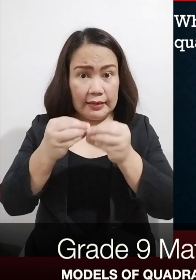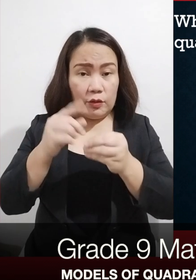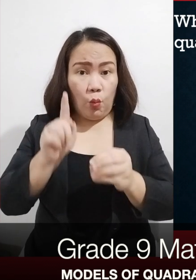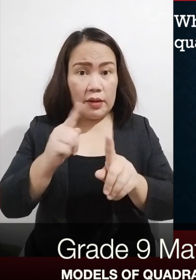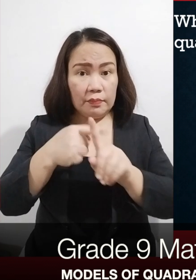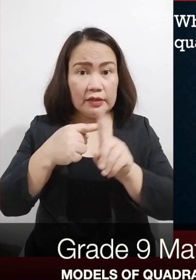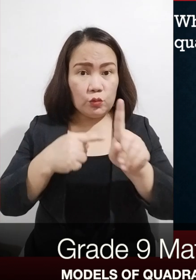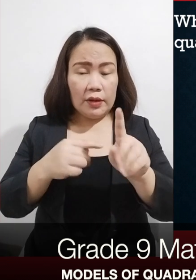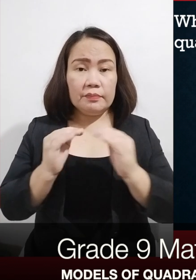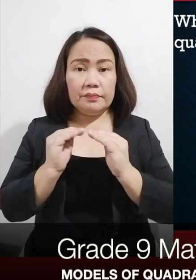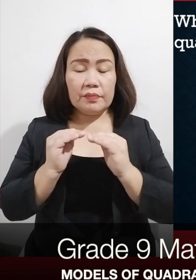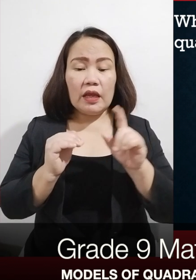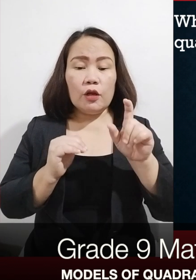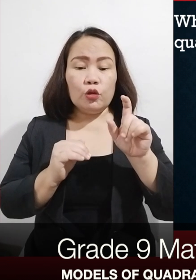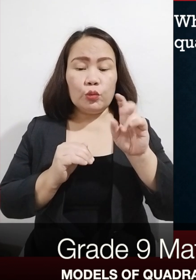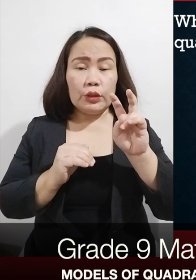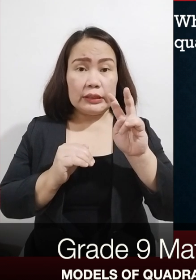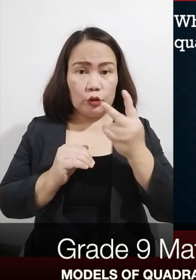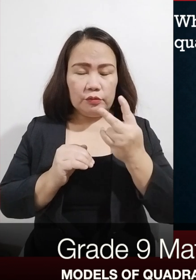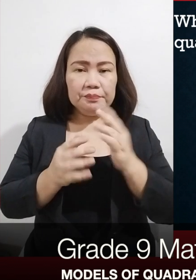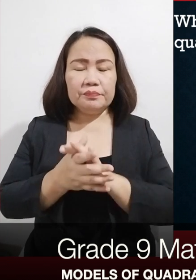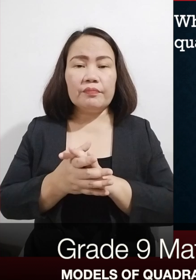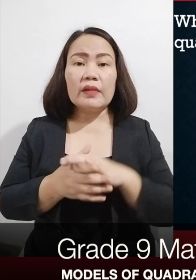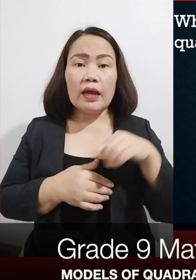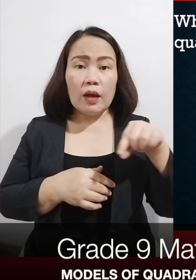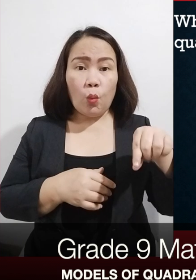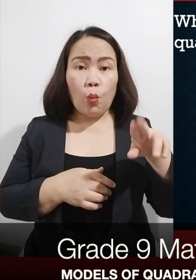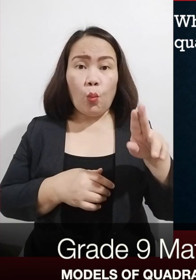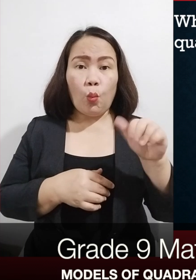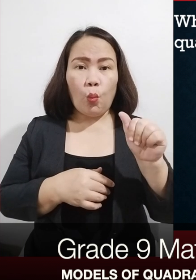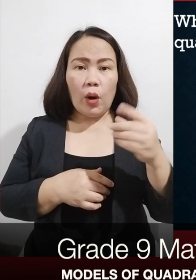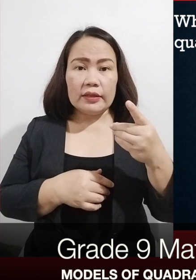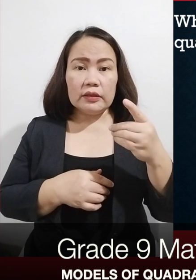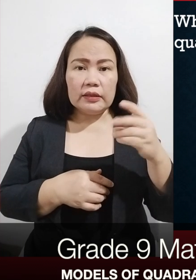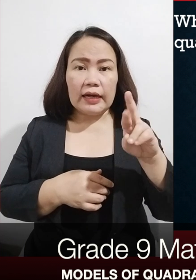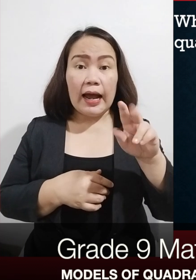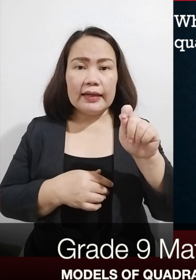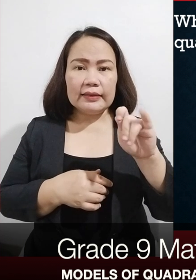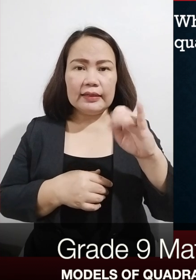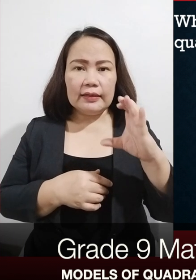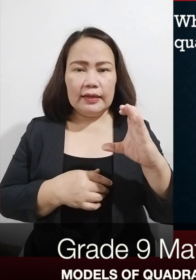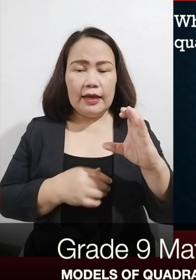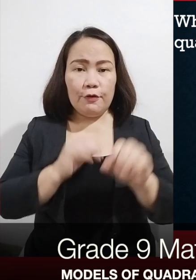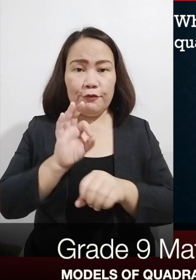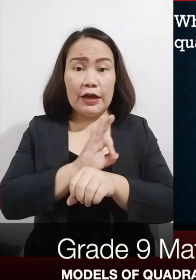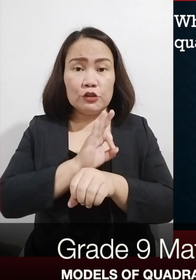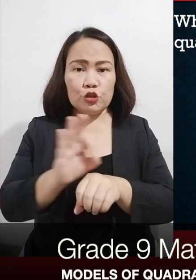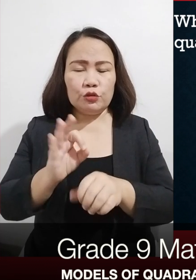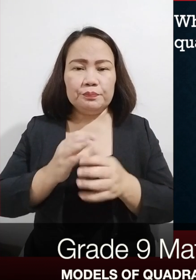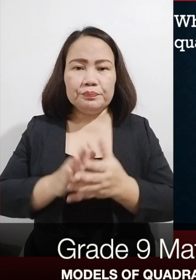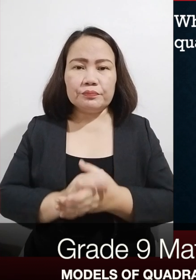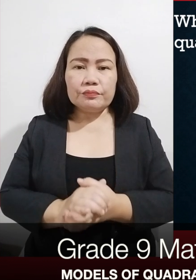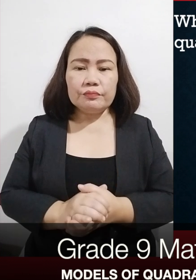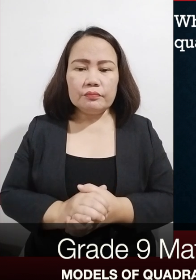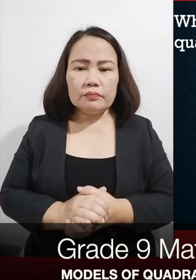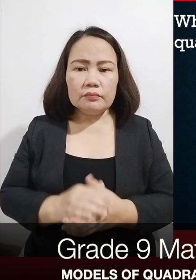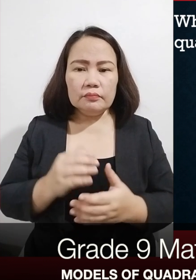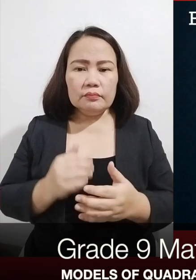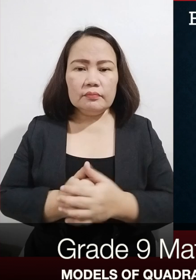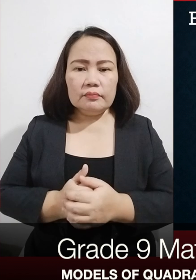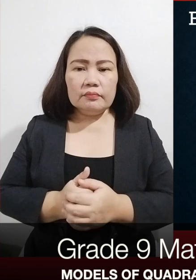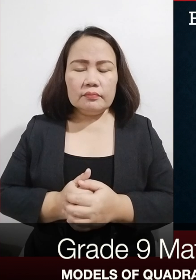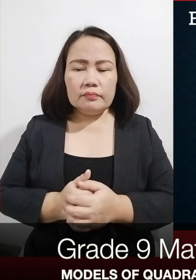we will have 1 and 1 that will become x squared. So, this is an example of quadratic functions.